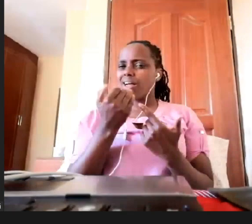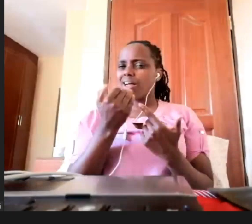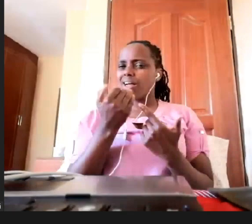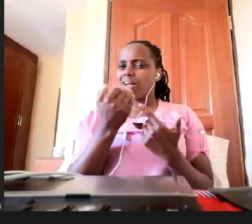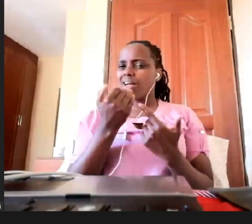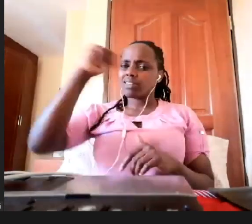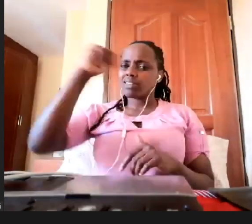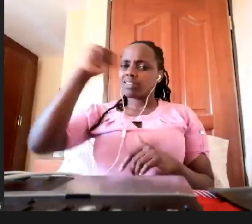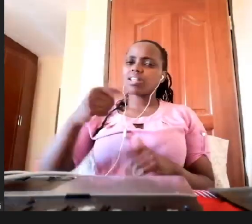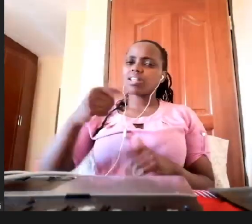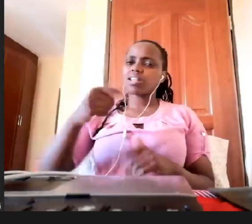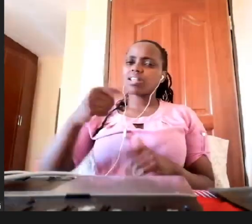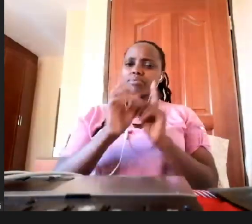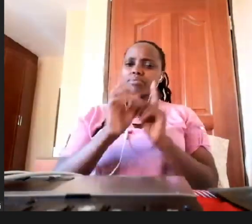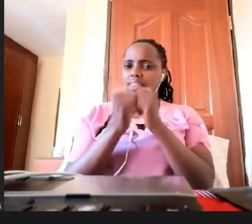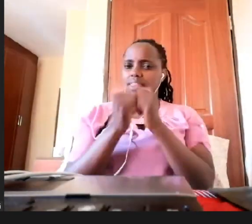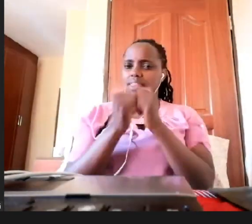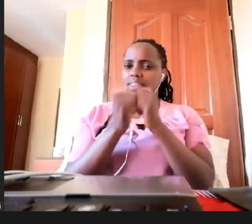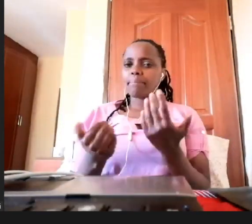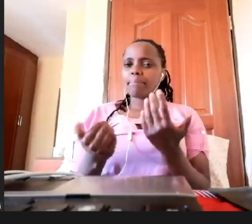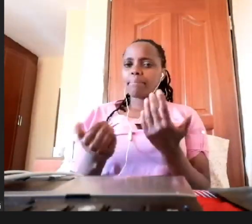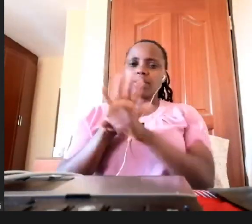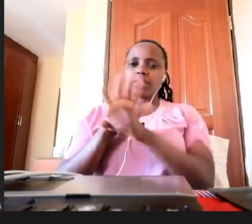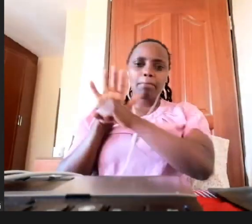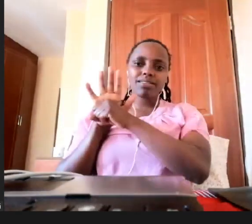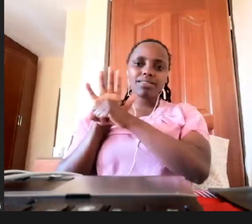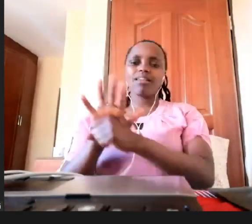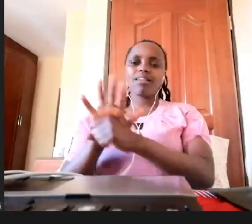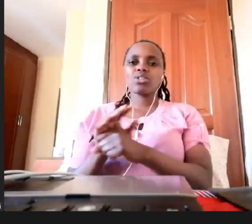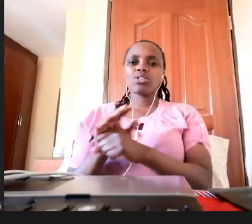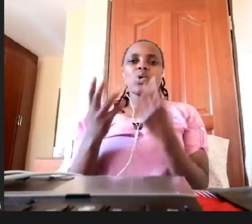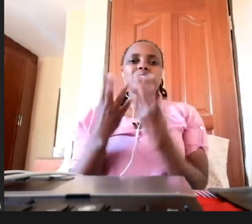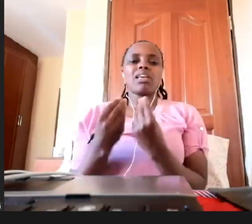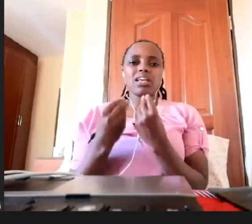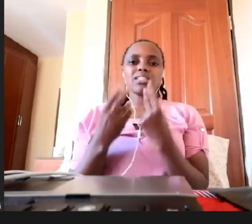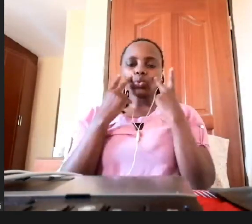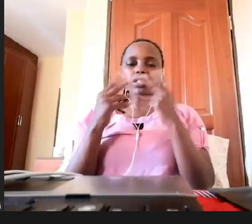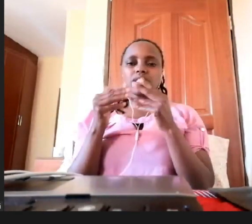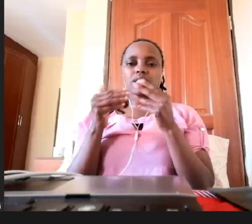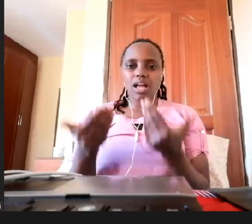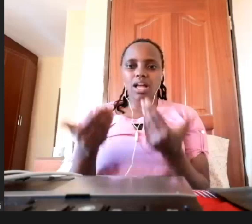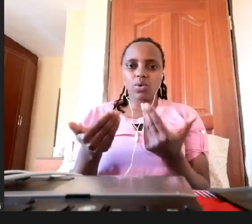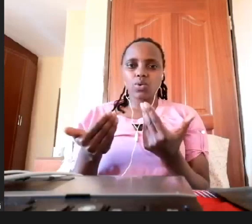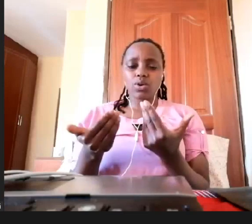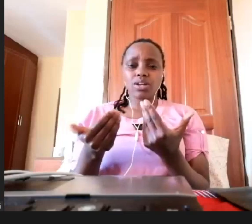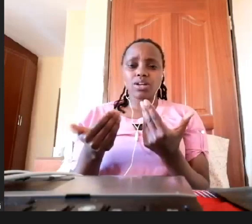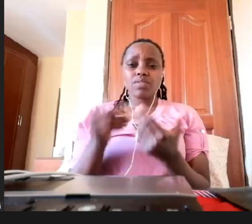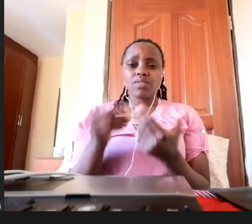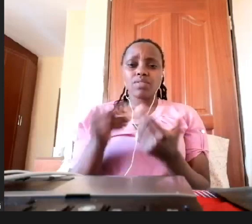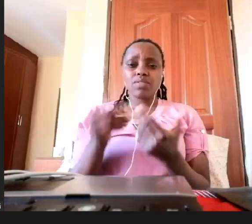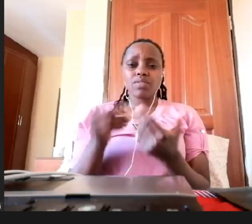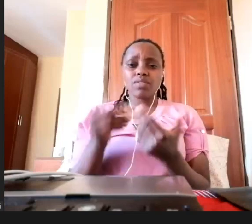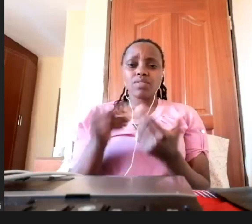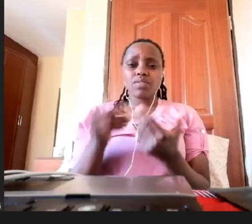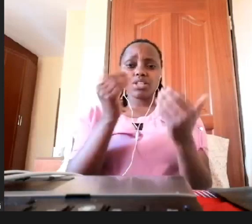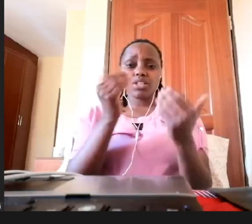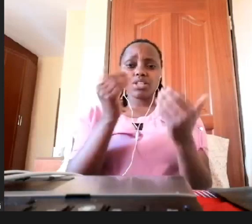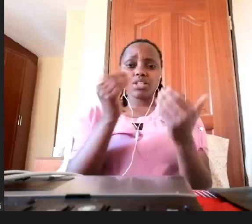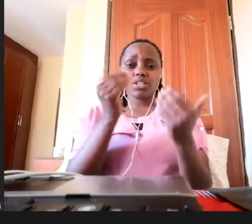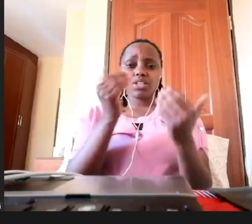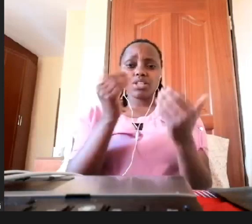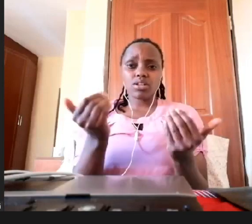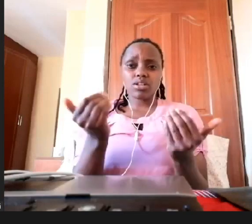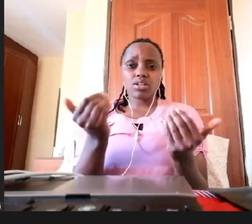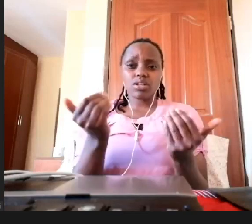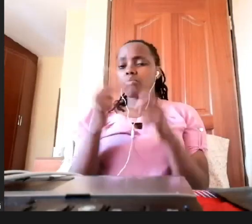ones I've come here for. So that marginalization was so easy to see how such children are invisible to the rest